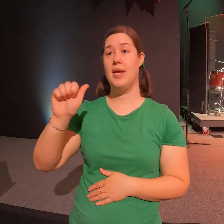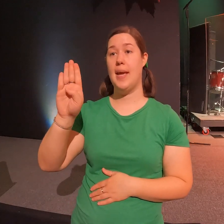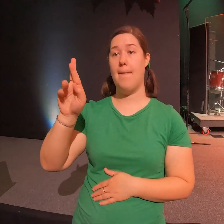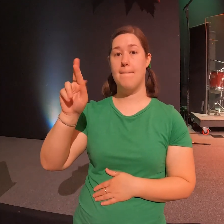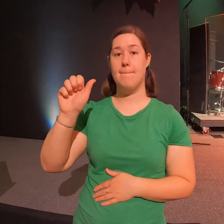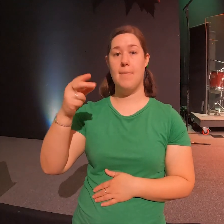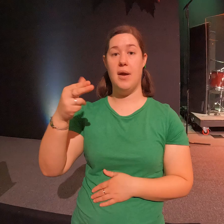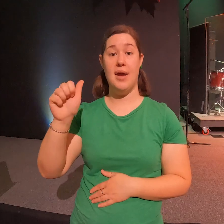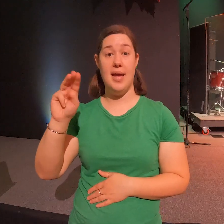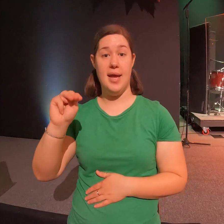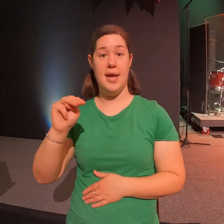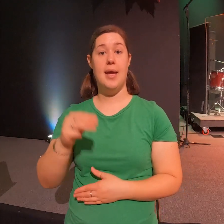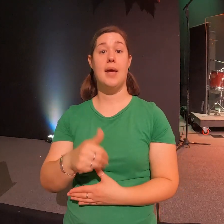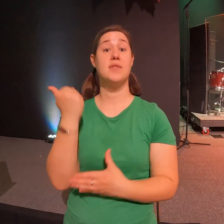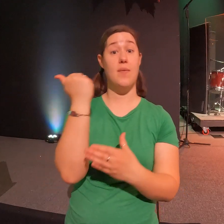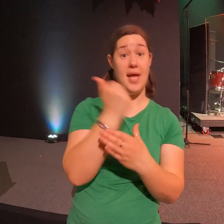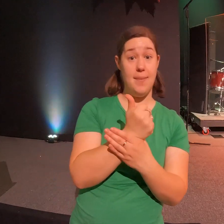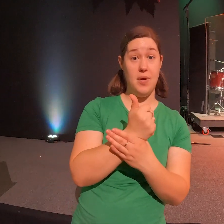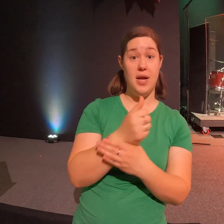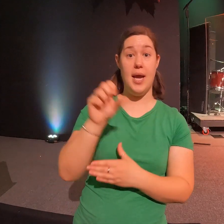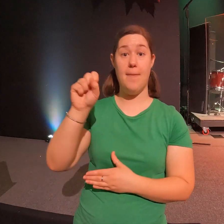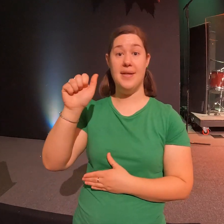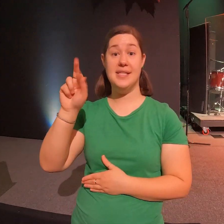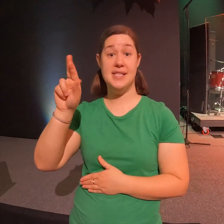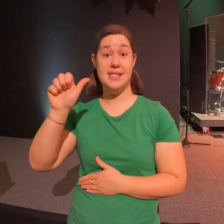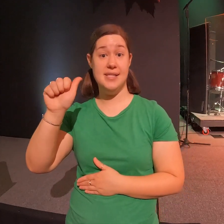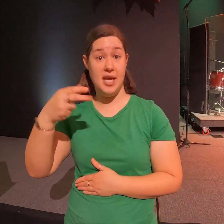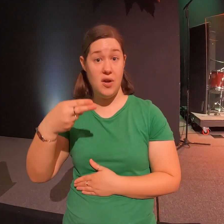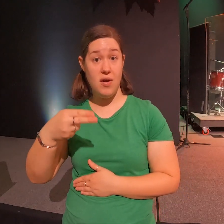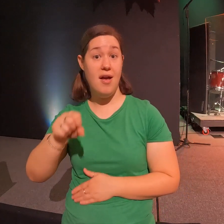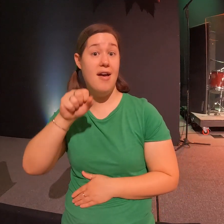said, no, I'm not going to just give you a family. I'm going to give you a nation.